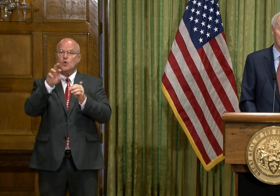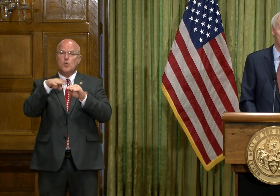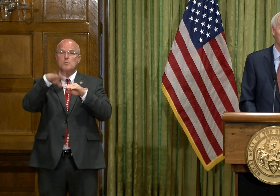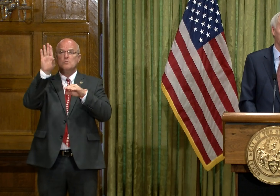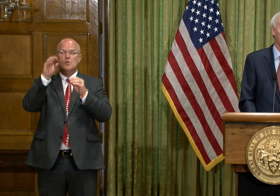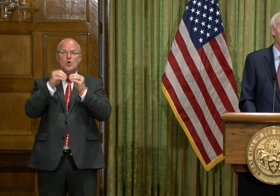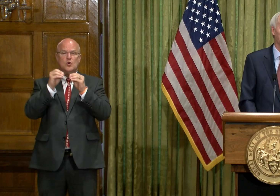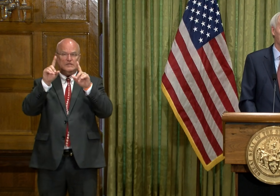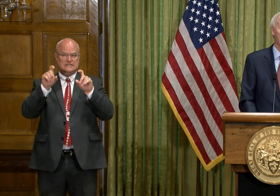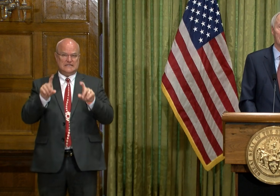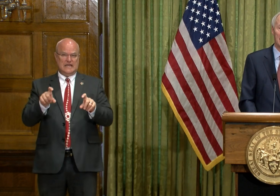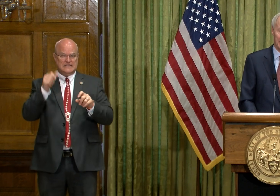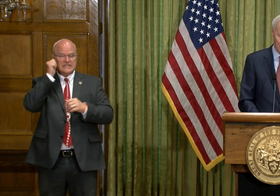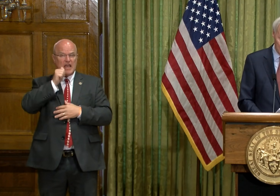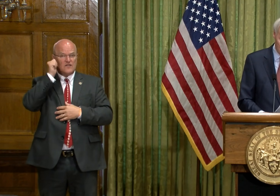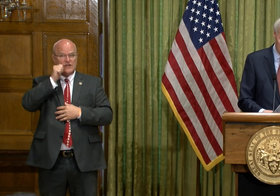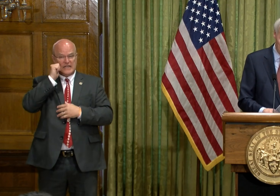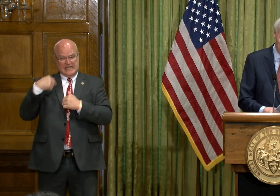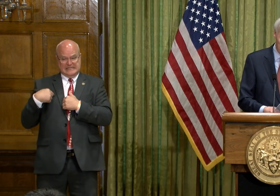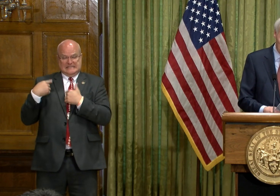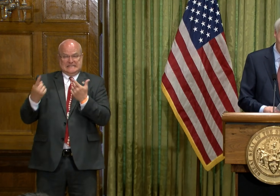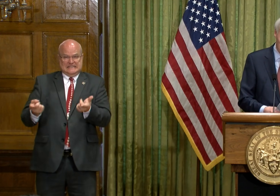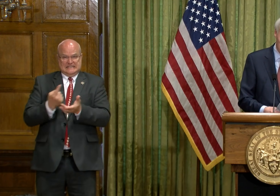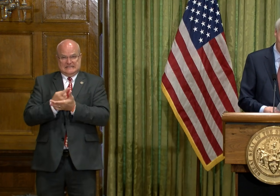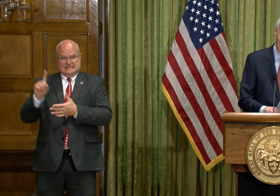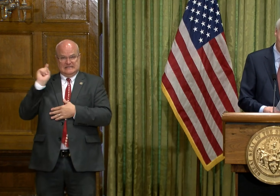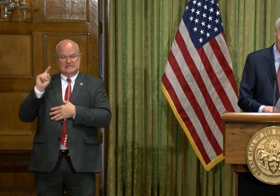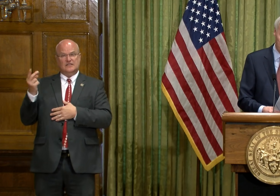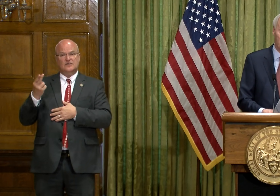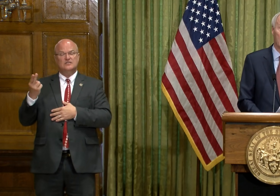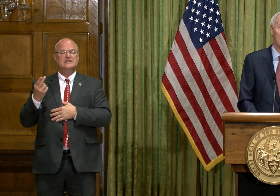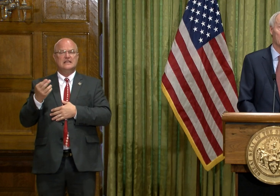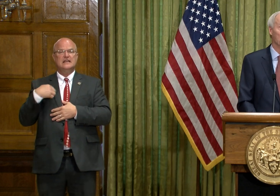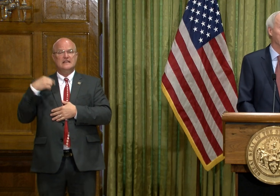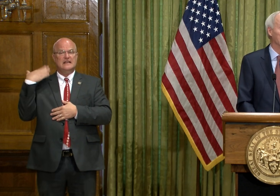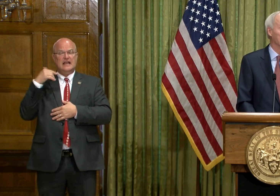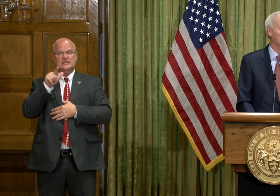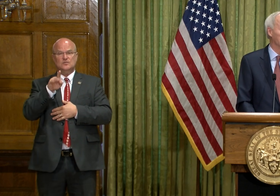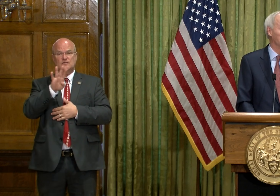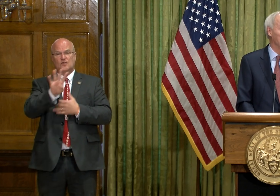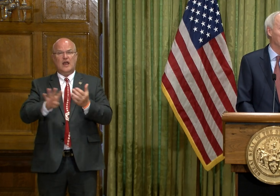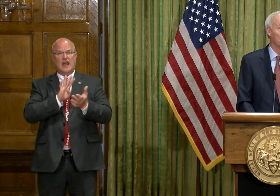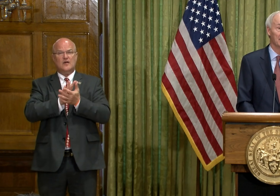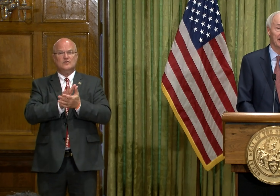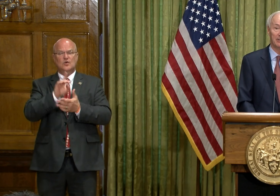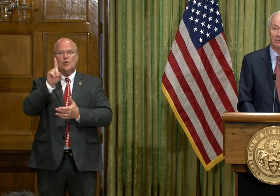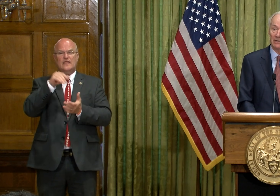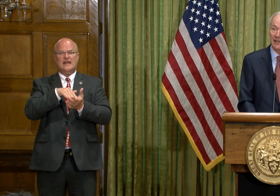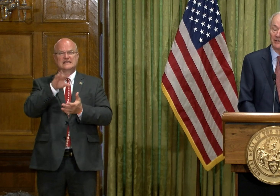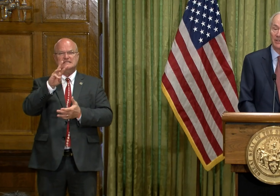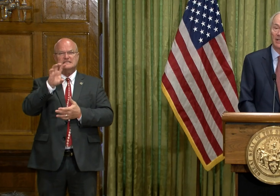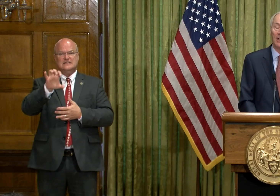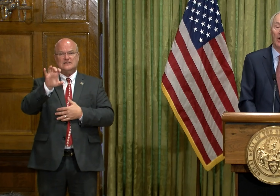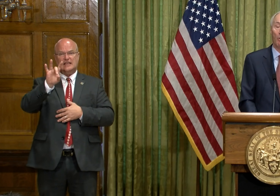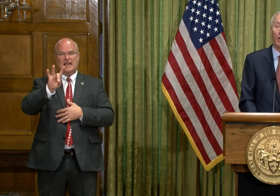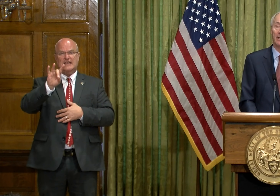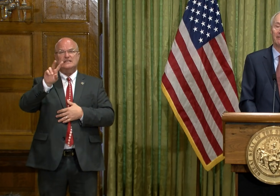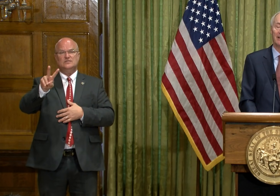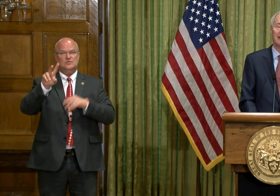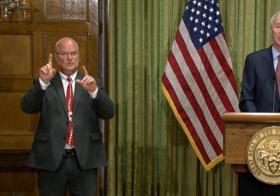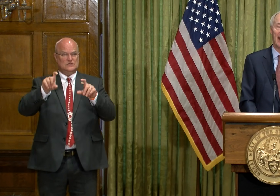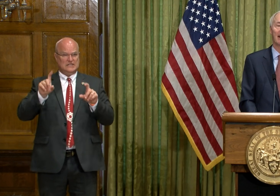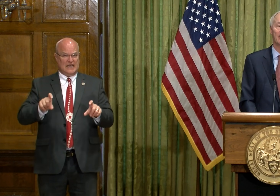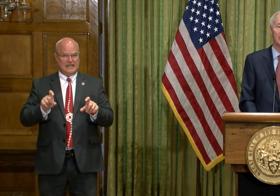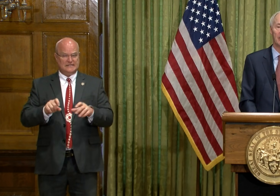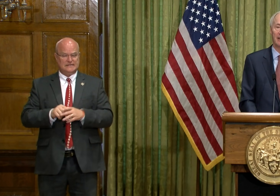more tests every day since then. The last 24 hours, we've done 1,682 tests. One